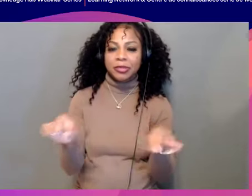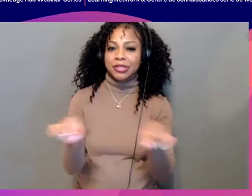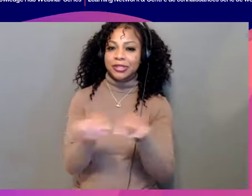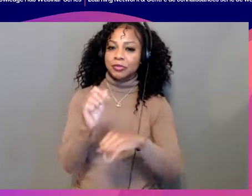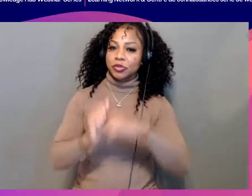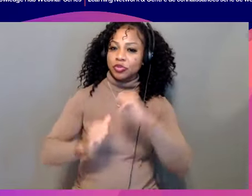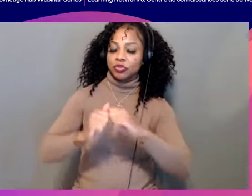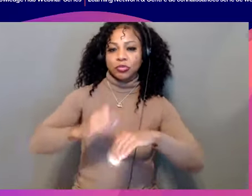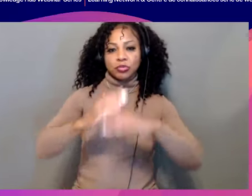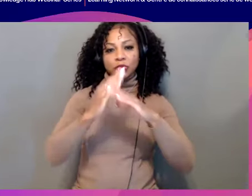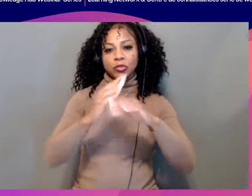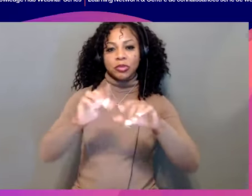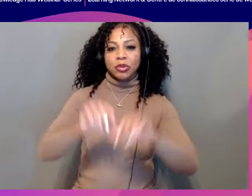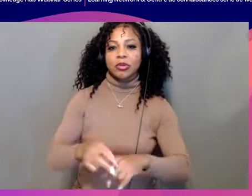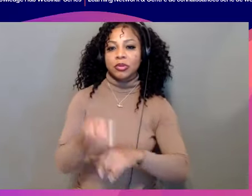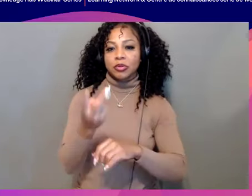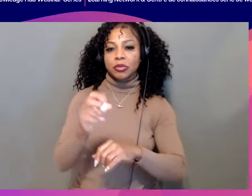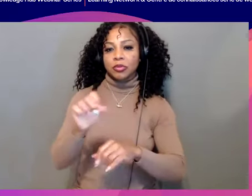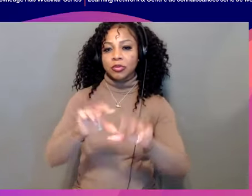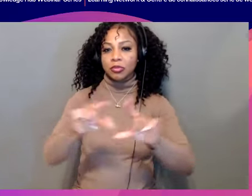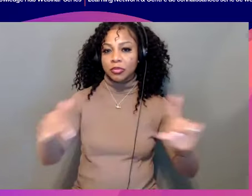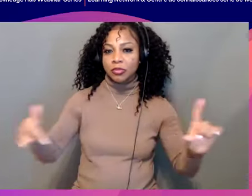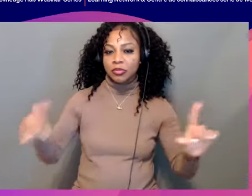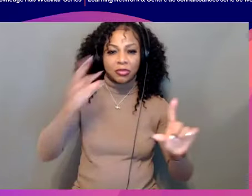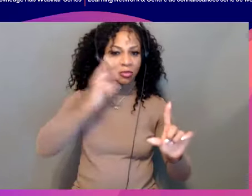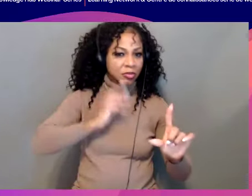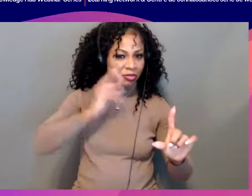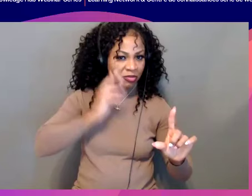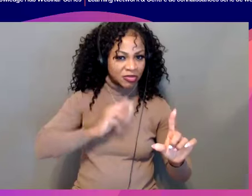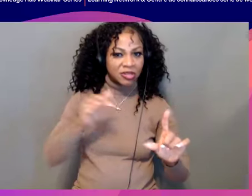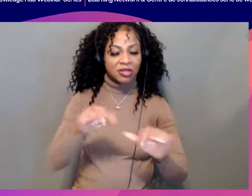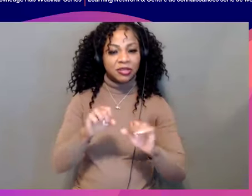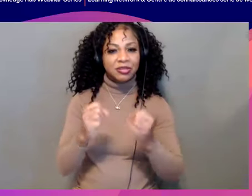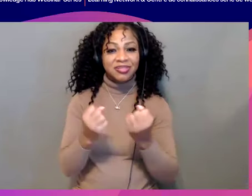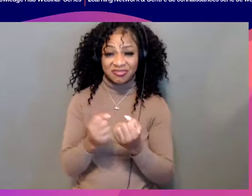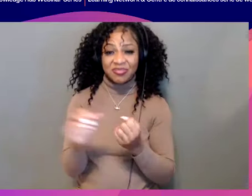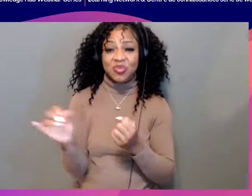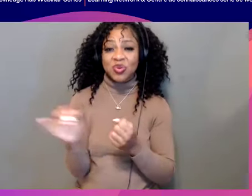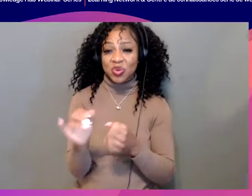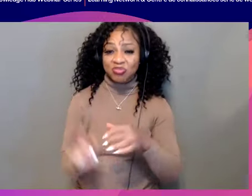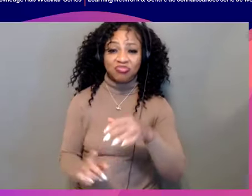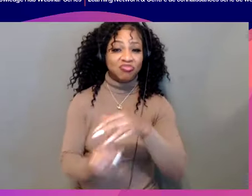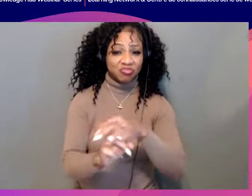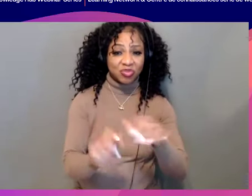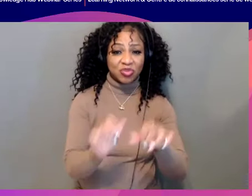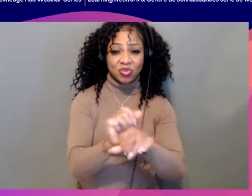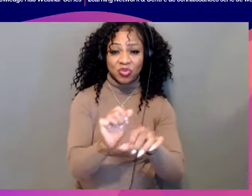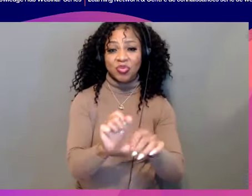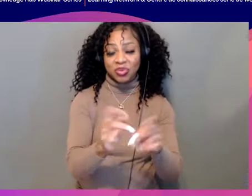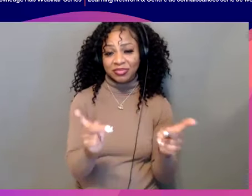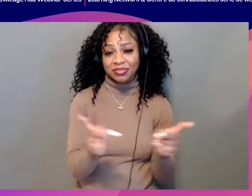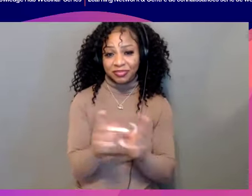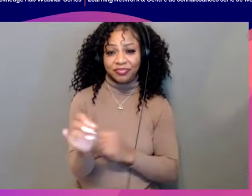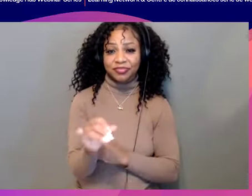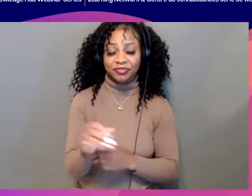that 2S LGBTQIA plus individuals face in society are also present in the workplace.